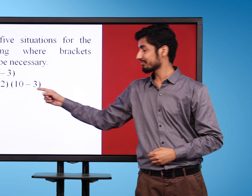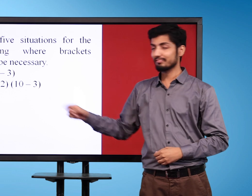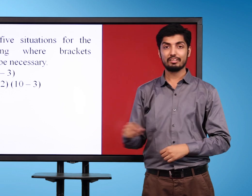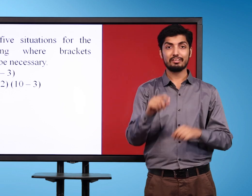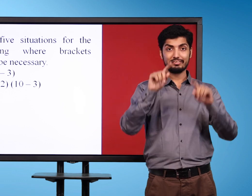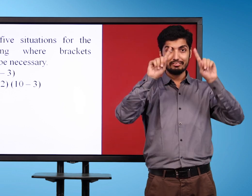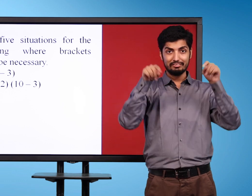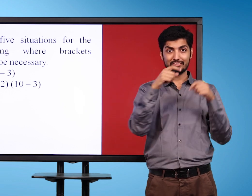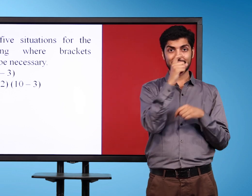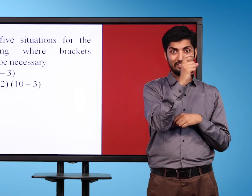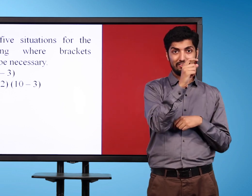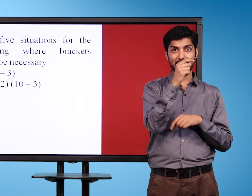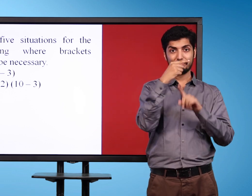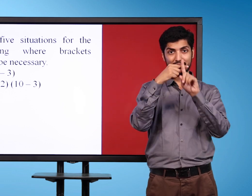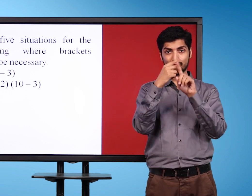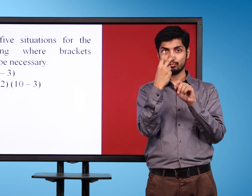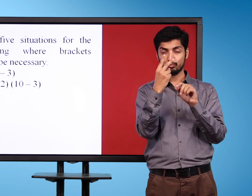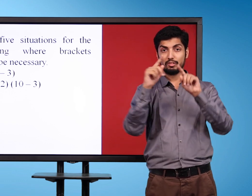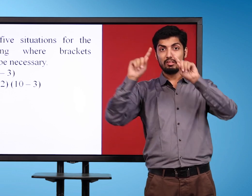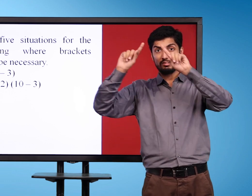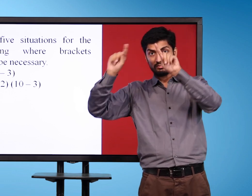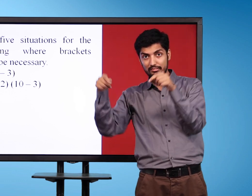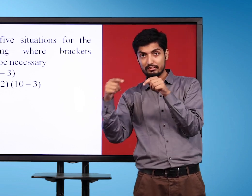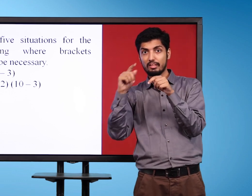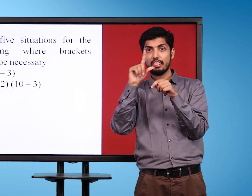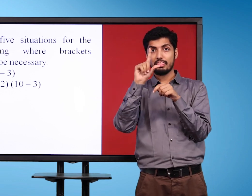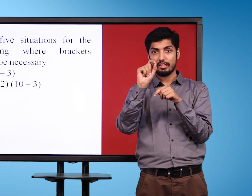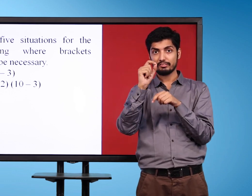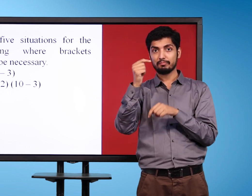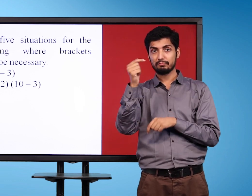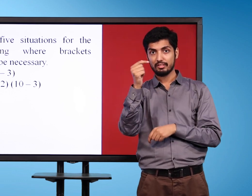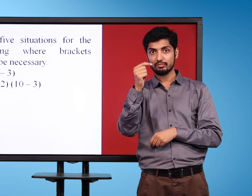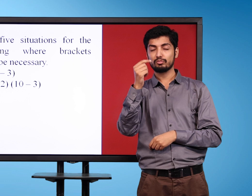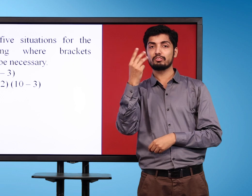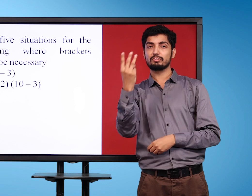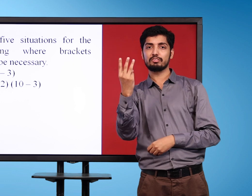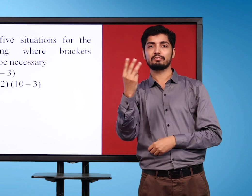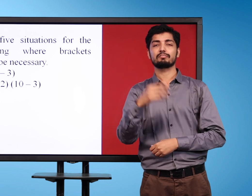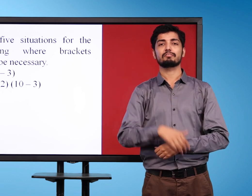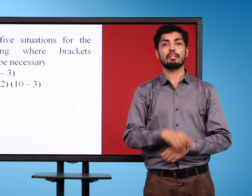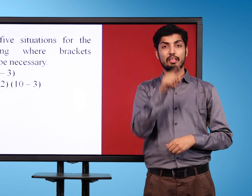brackets, 7 plus 2 multiplied by, within brackets, 10 minus 3.